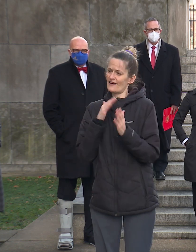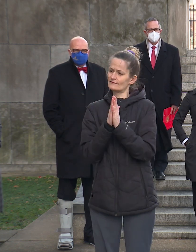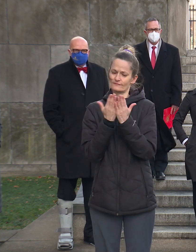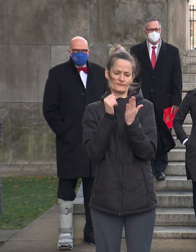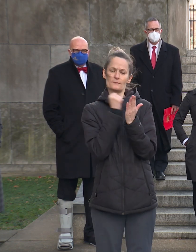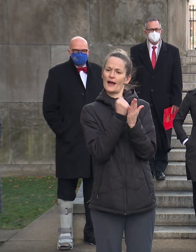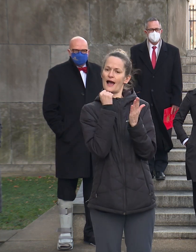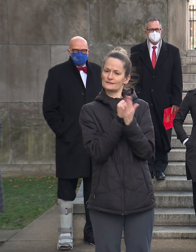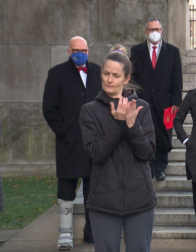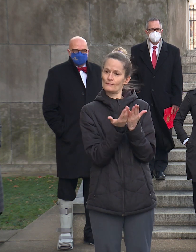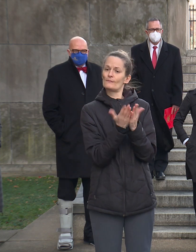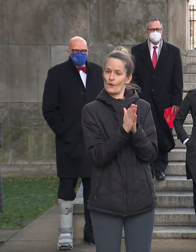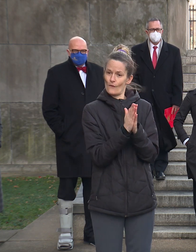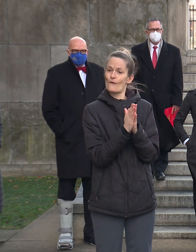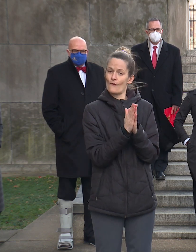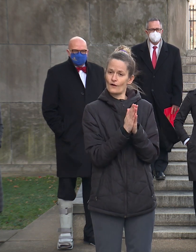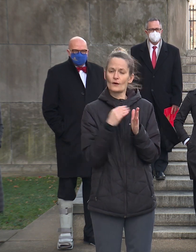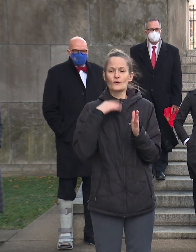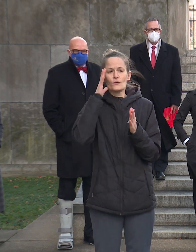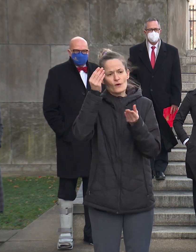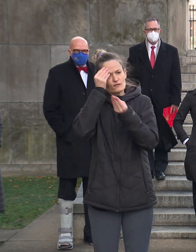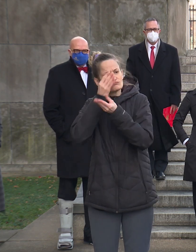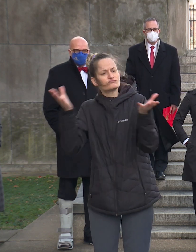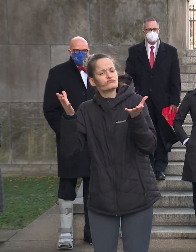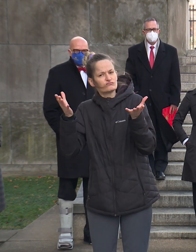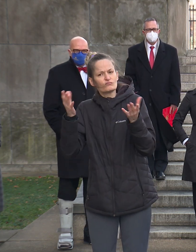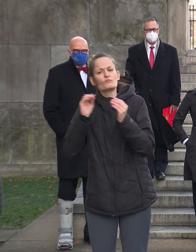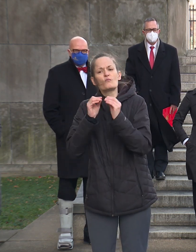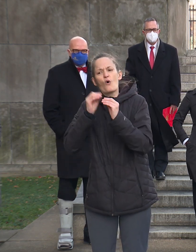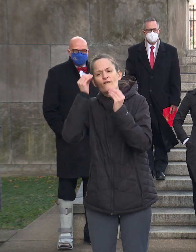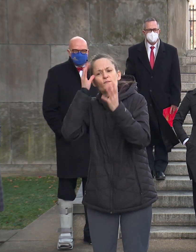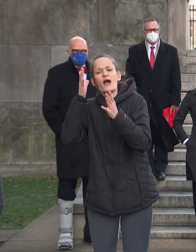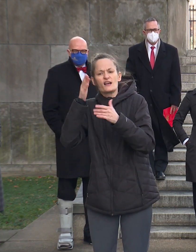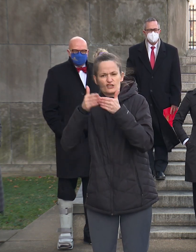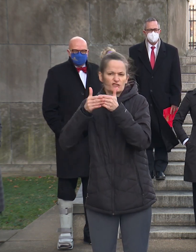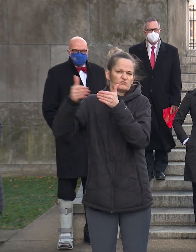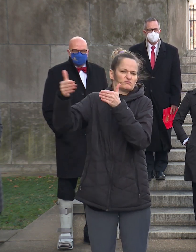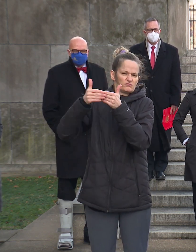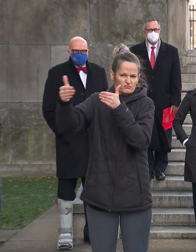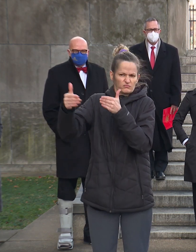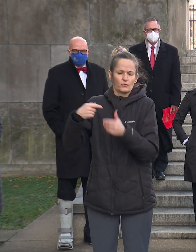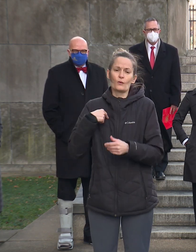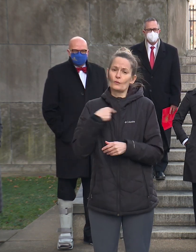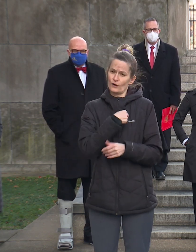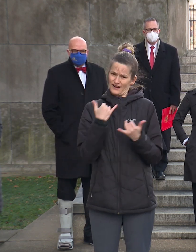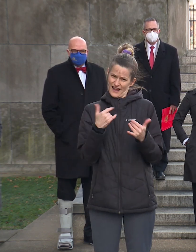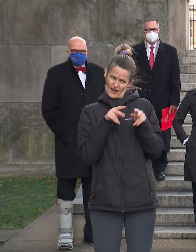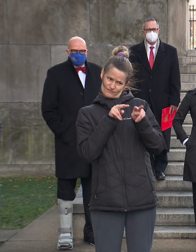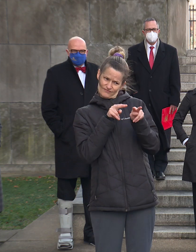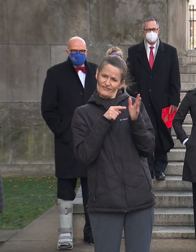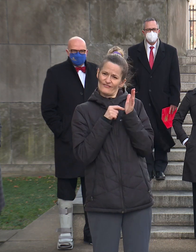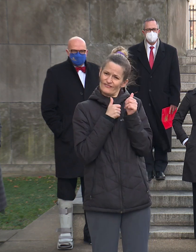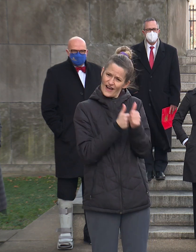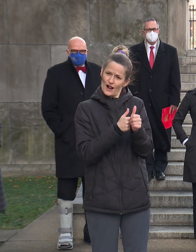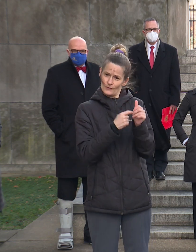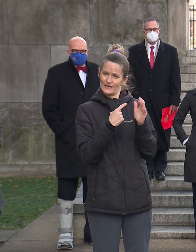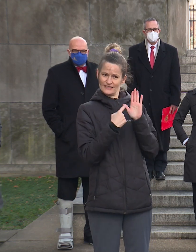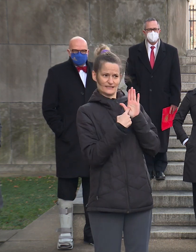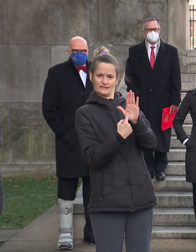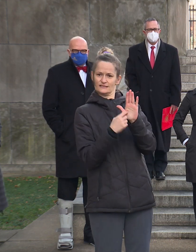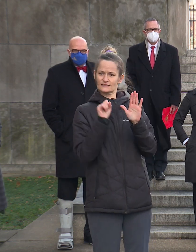that in the near future. And we are following the signs to determine how we take further steps to protect our city